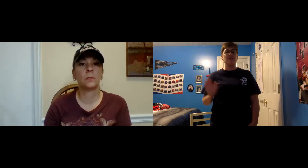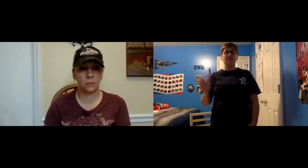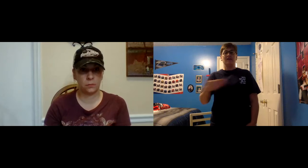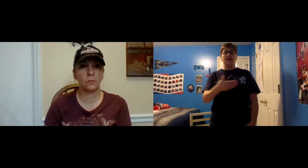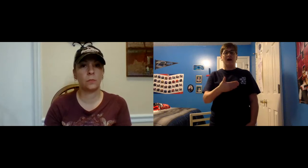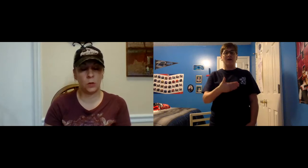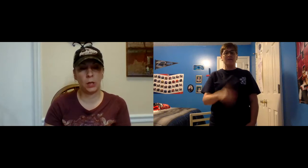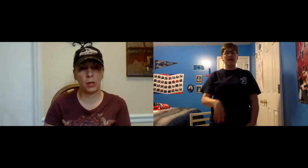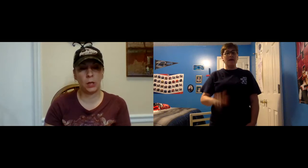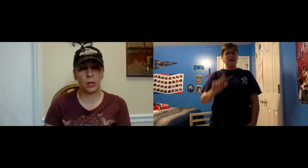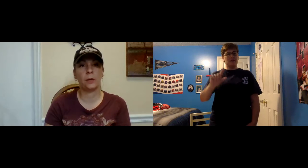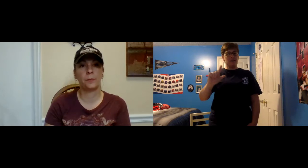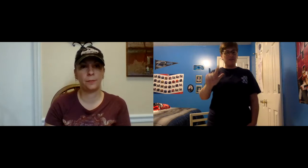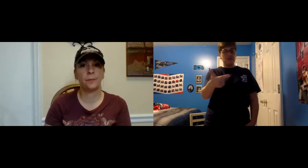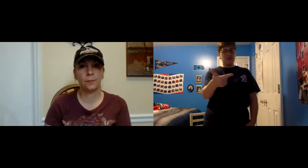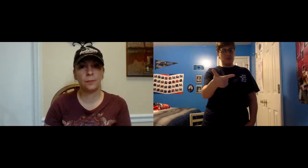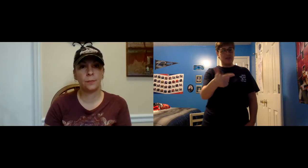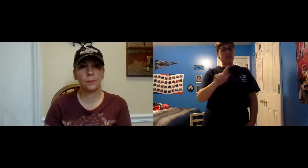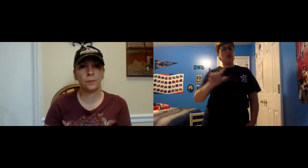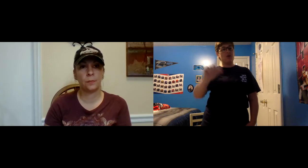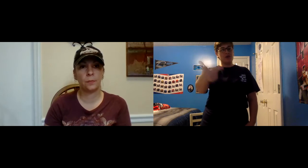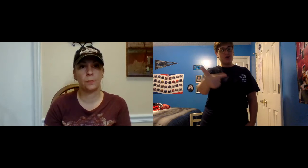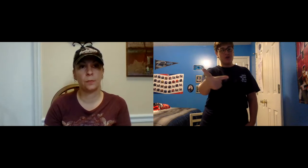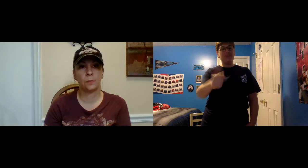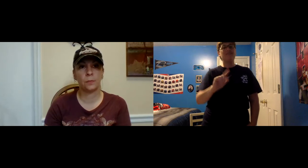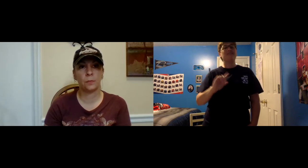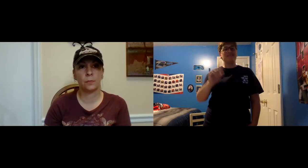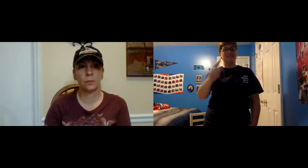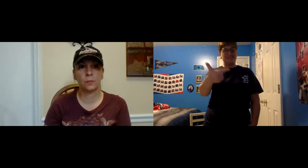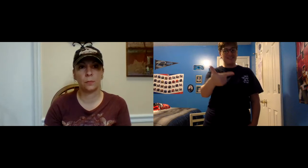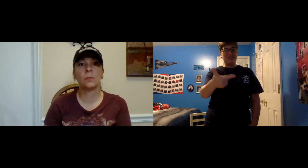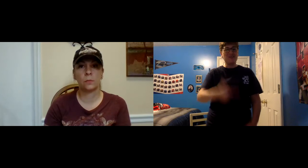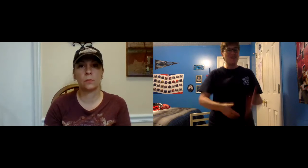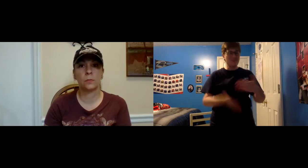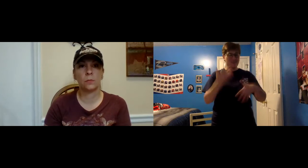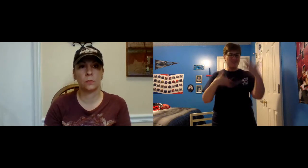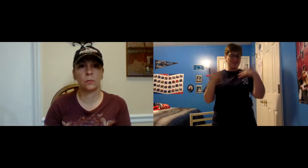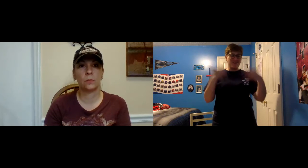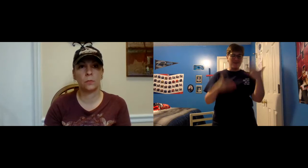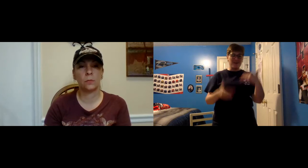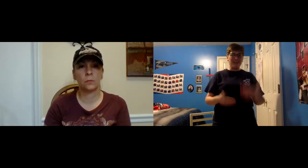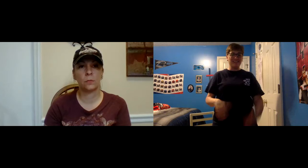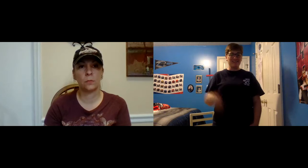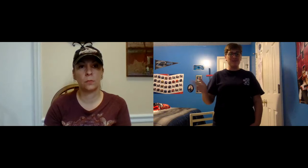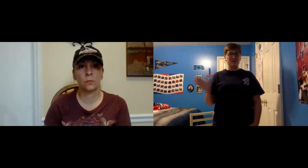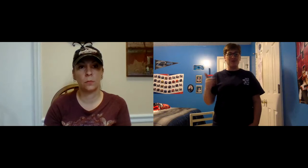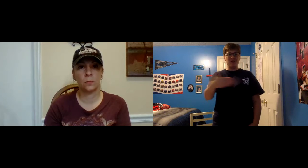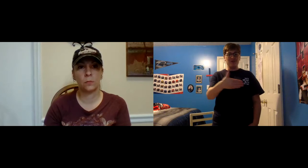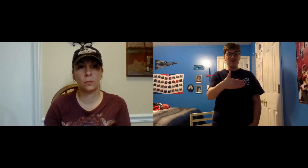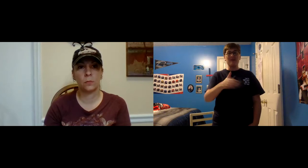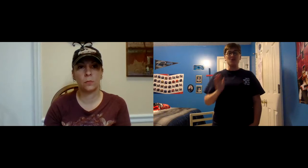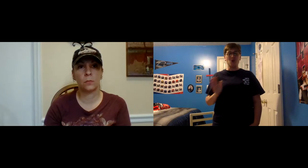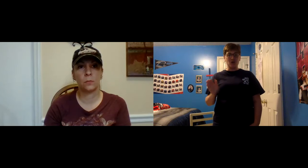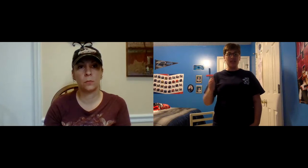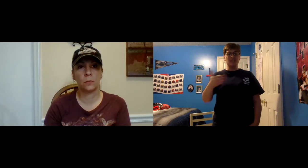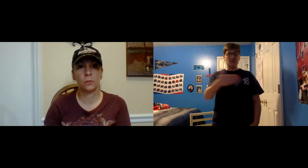left. Not to be confused with like your turn, you know, so there's different ways to do, you know, if you're